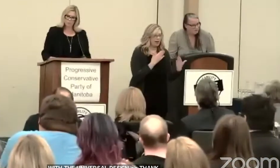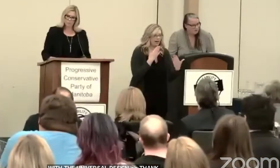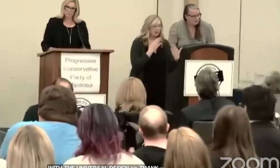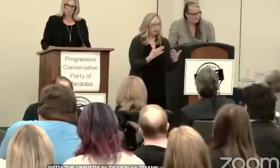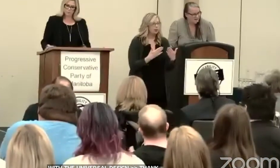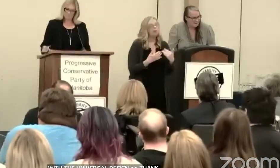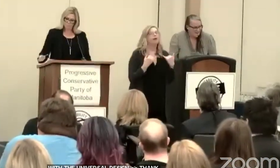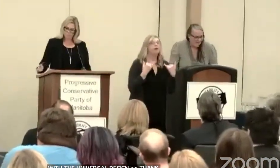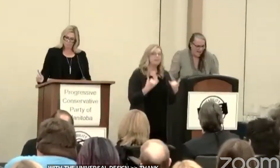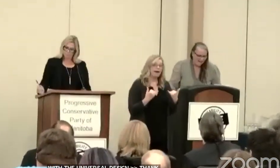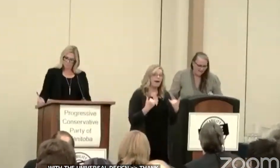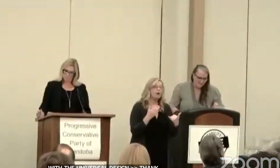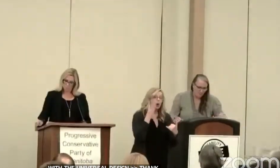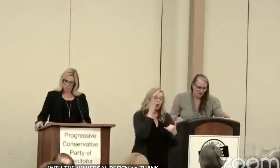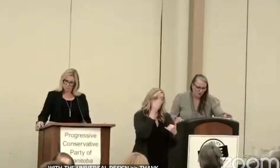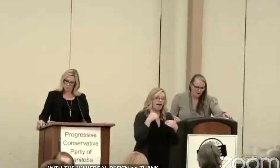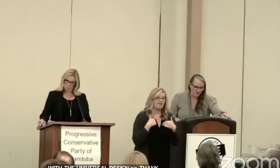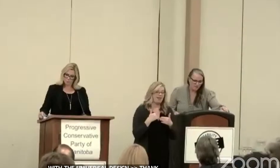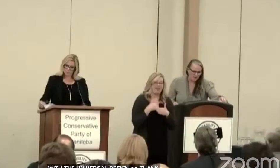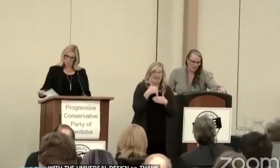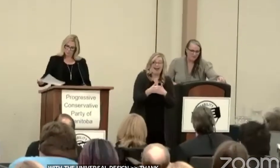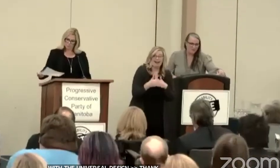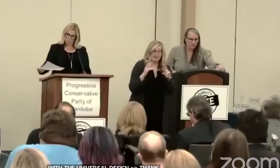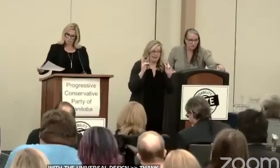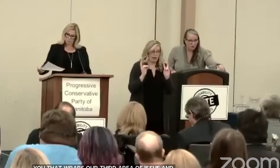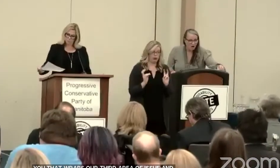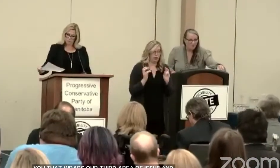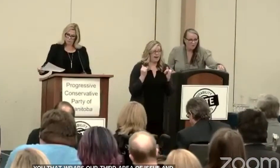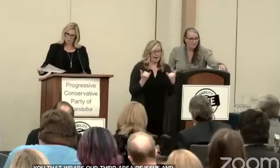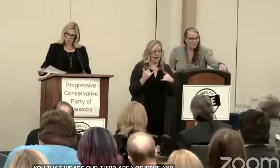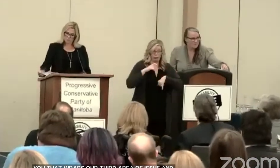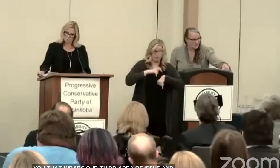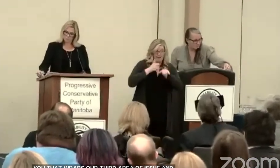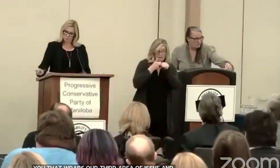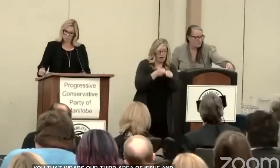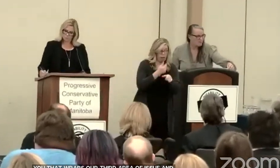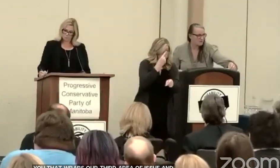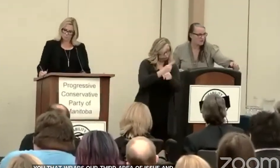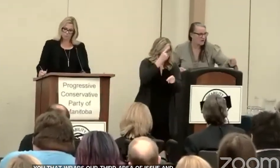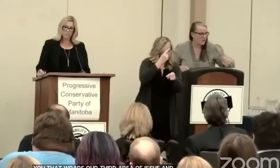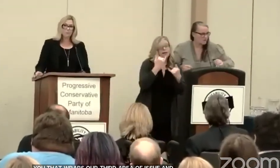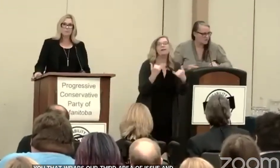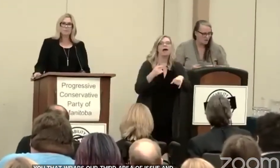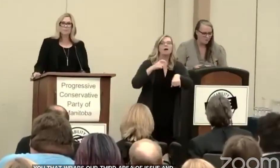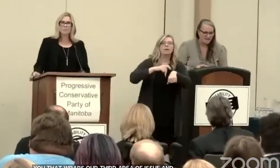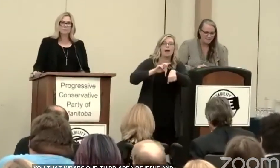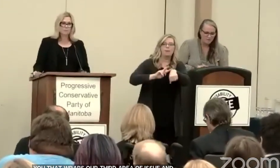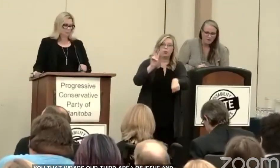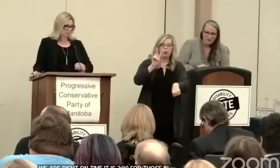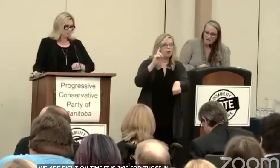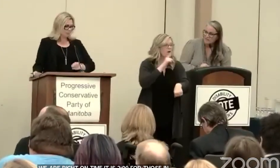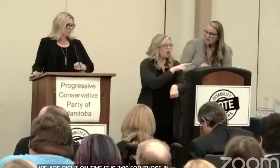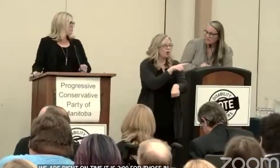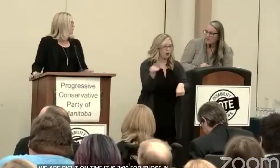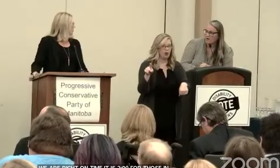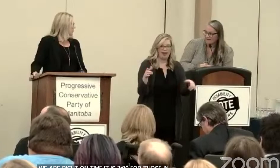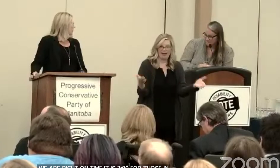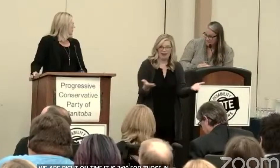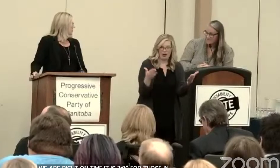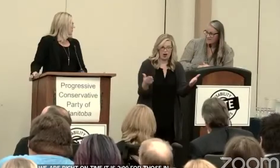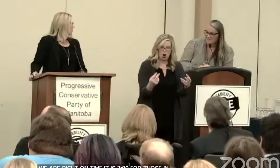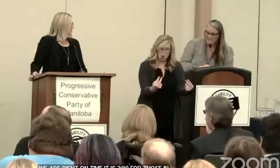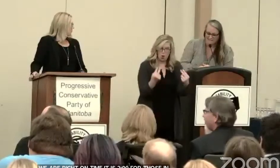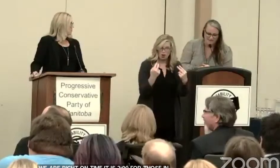area of issue. And we are right on time. It's 2 o'clock for those in the room who are watching our pacing. We're right on time for